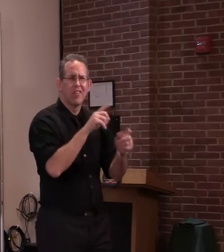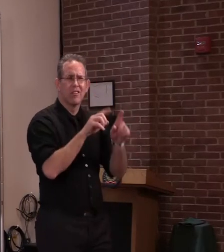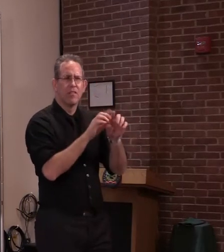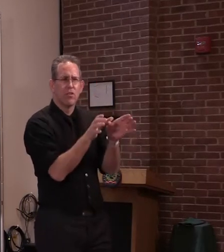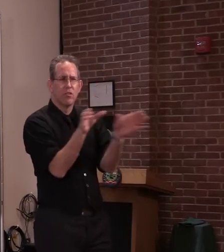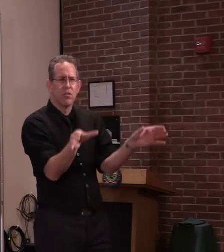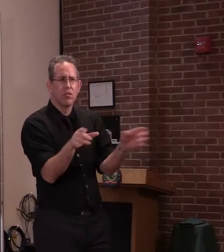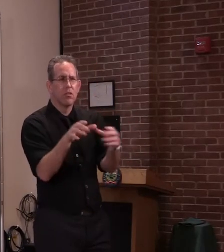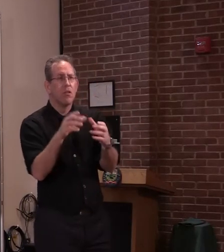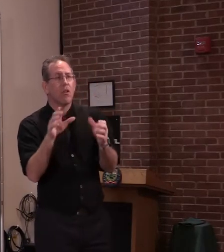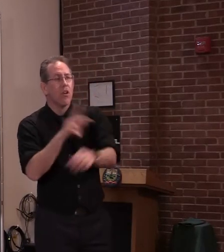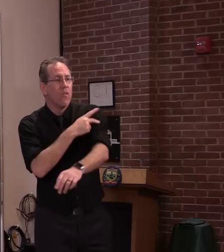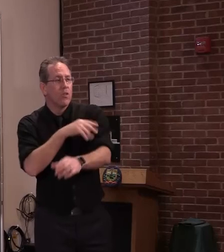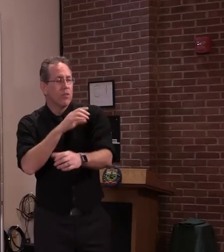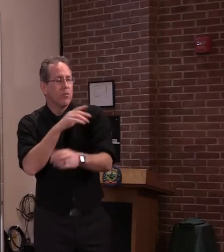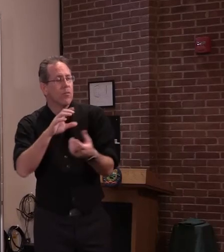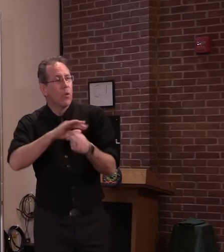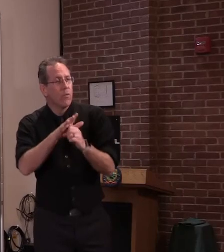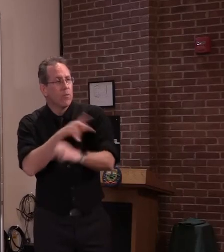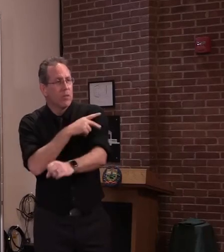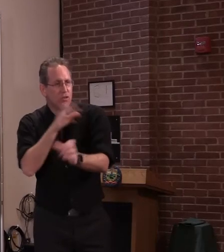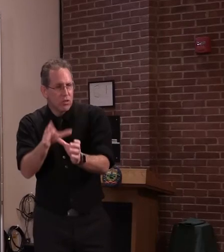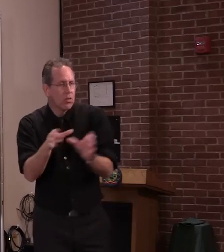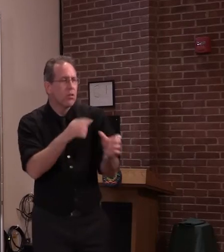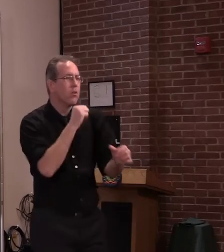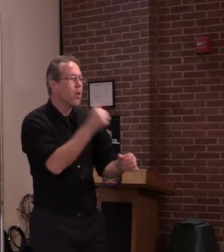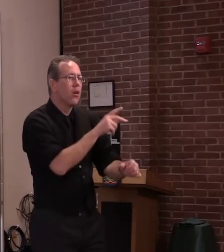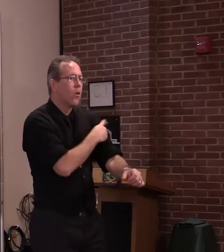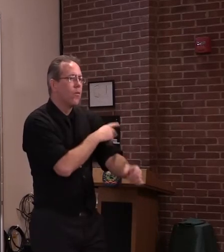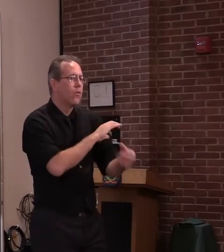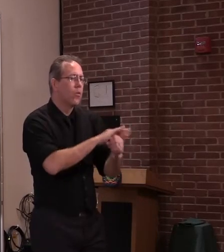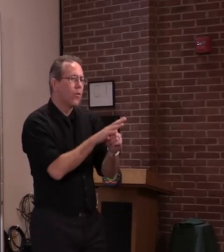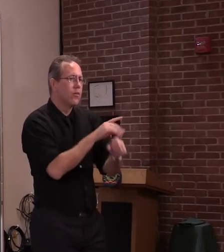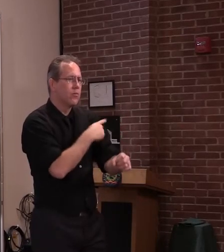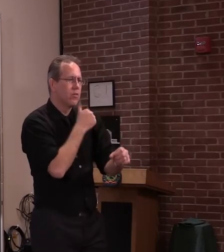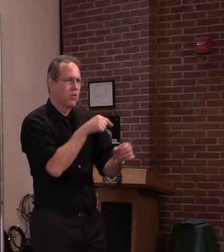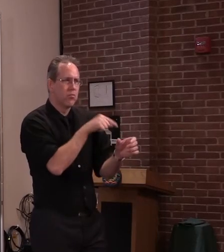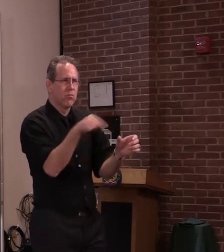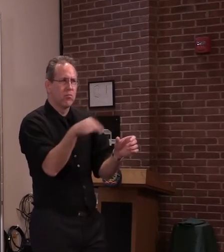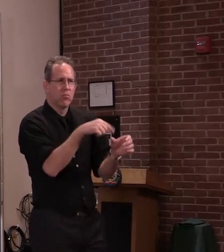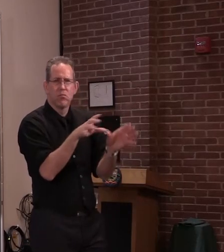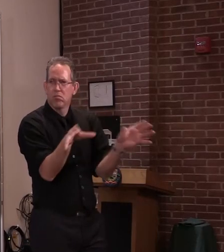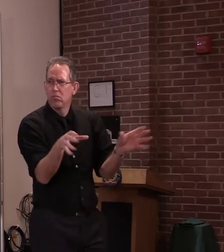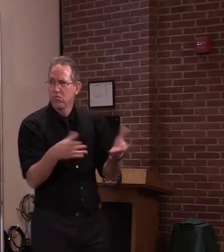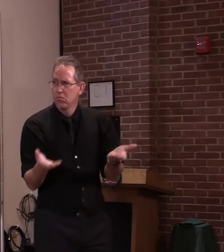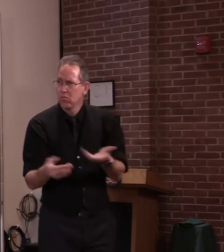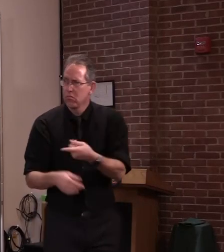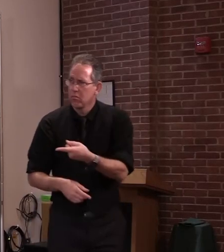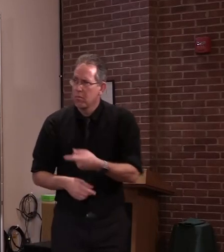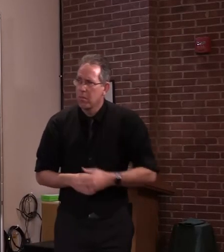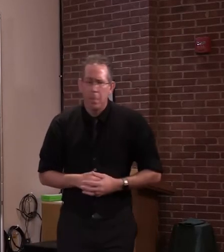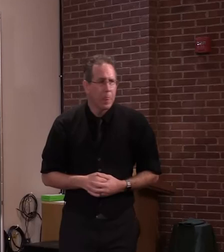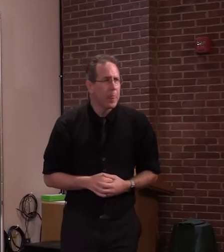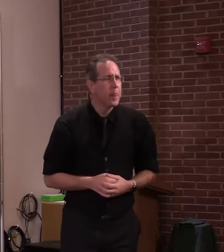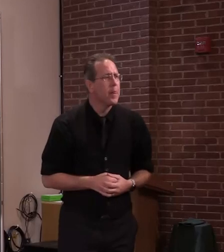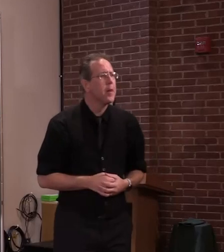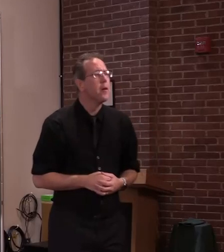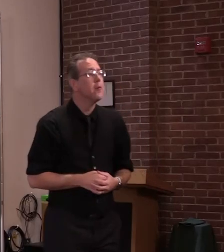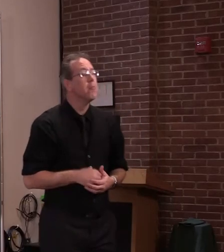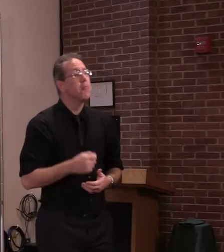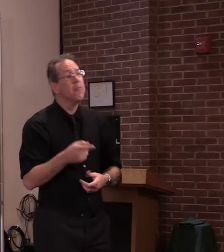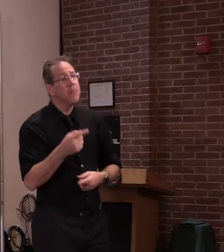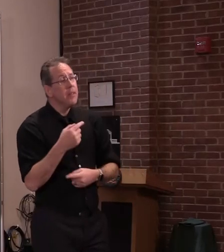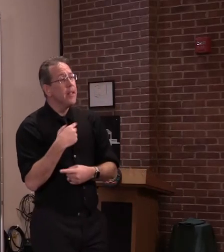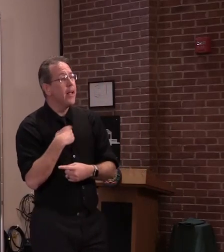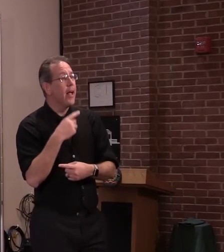today based on my guess about that. But the bottom line is we're actually looking into